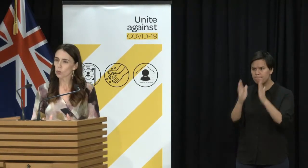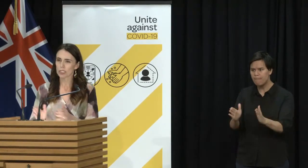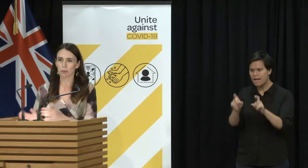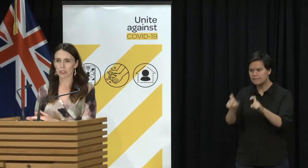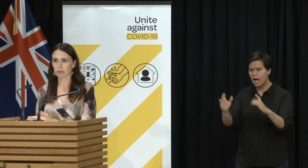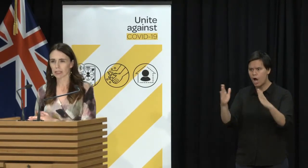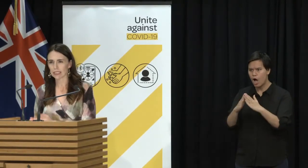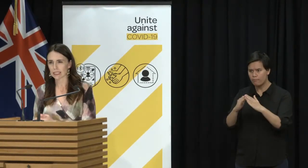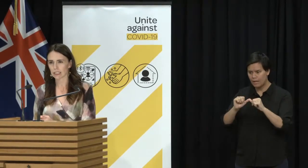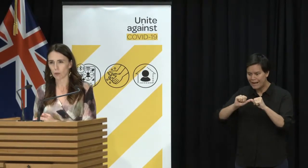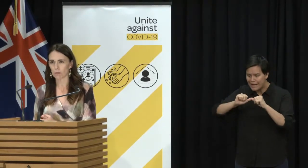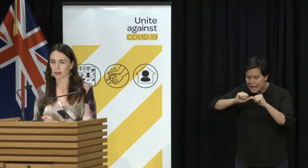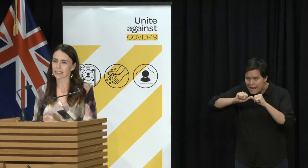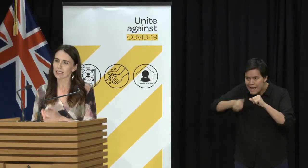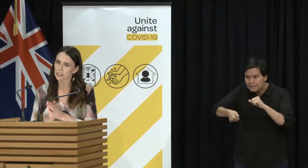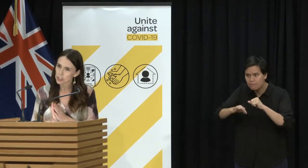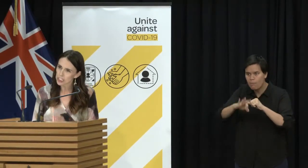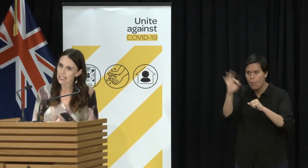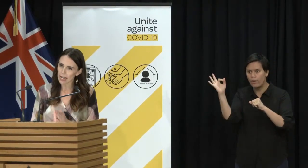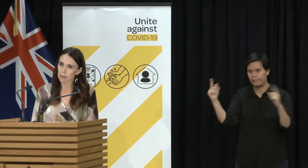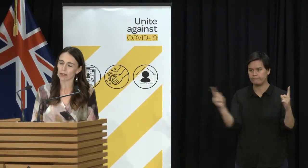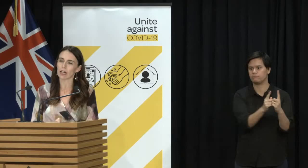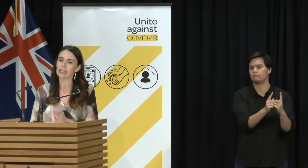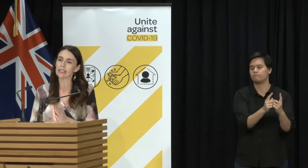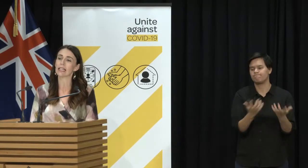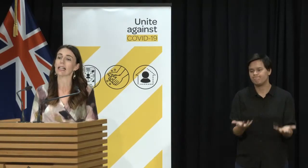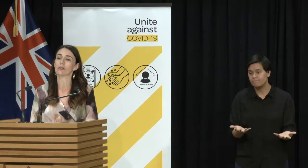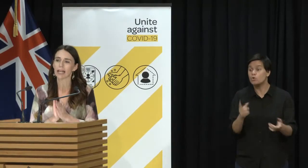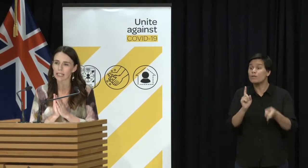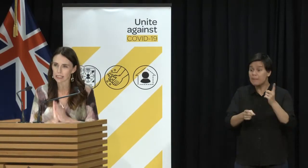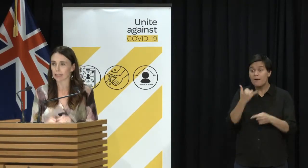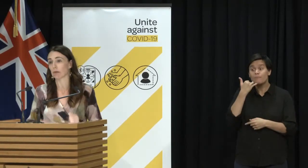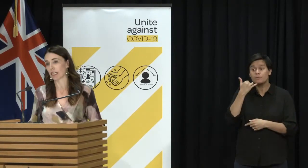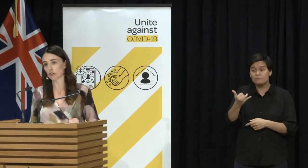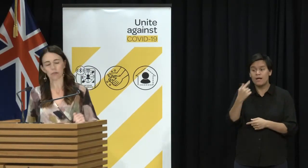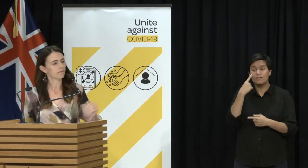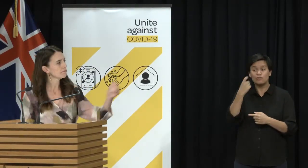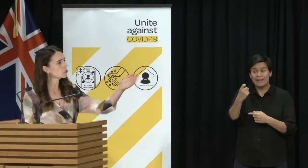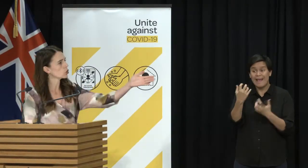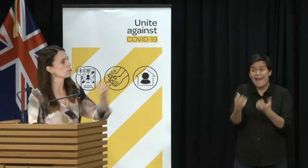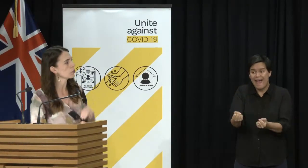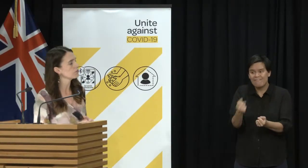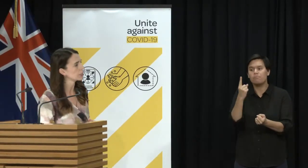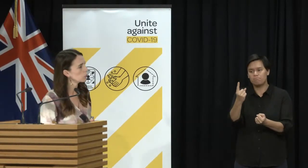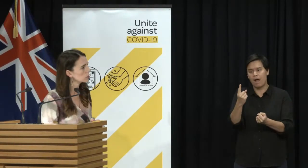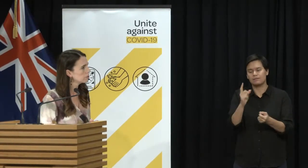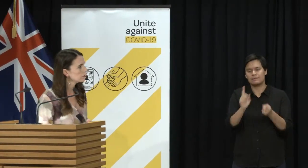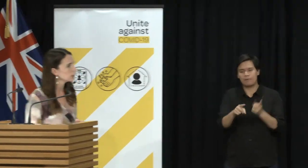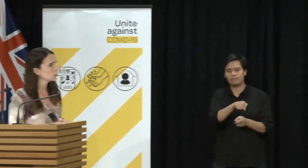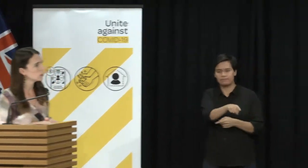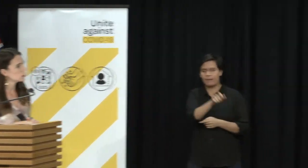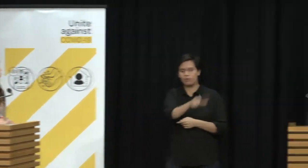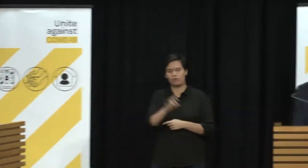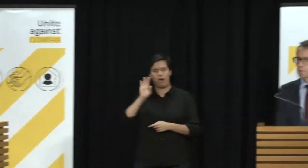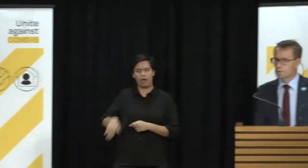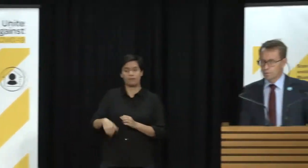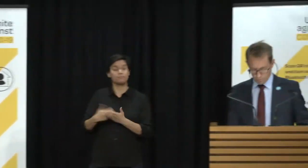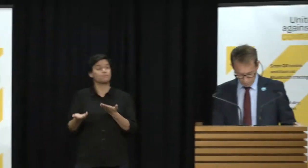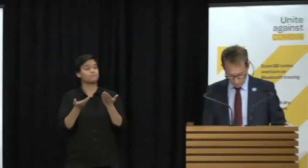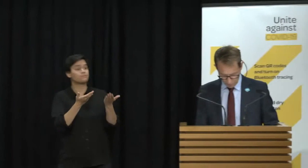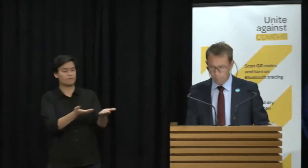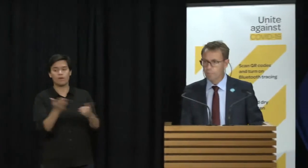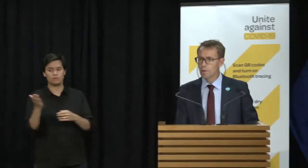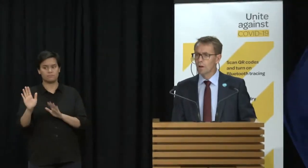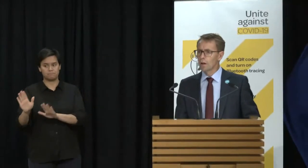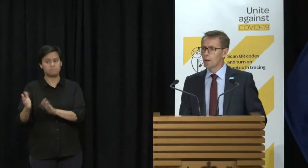somehow all responsibility sits in one place, these checks happen. In this case, we had a clear breach. Are you sure? Dr. Bloomfield,